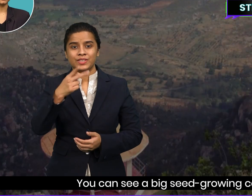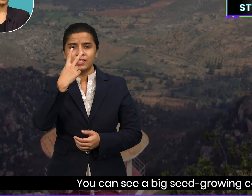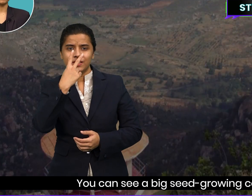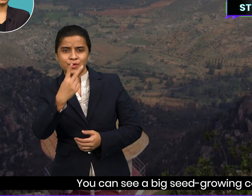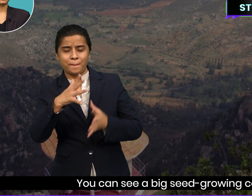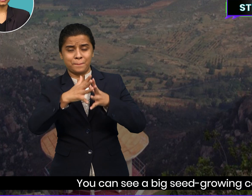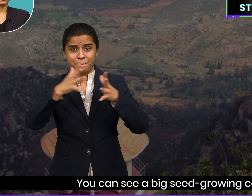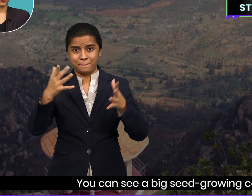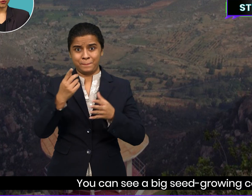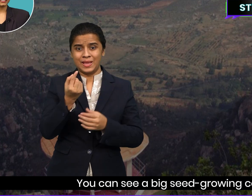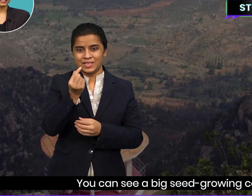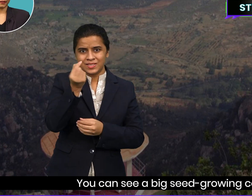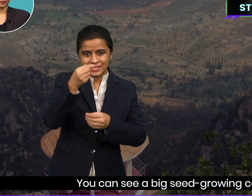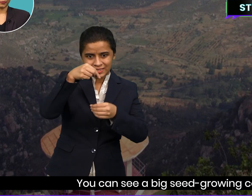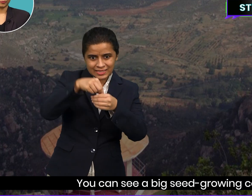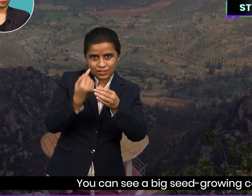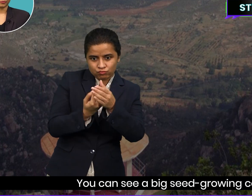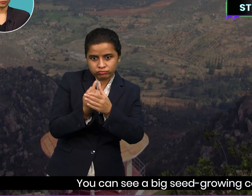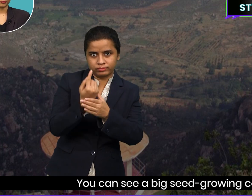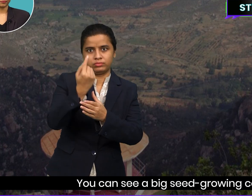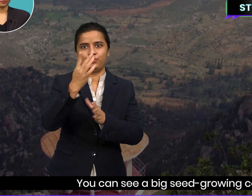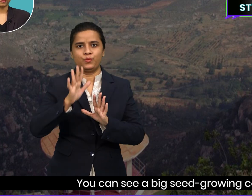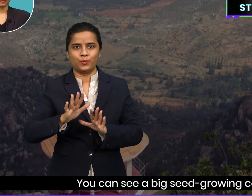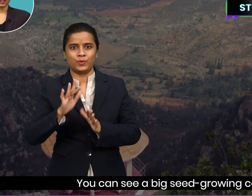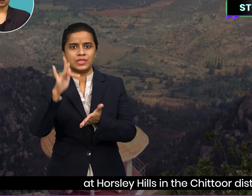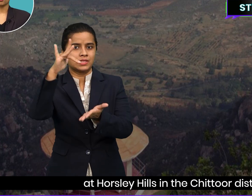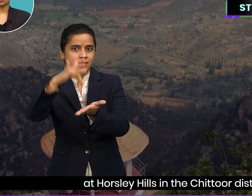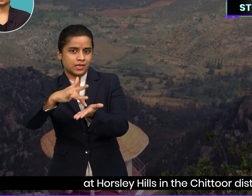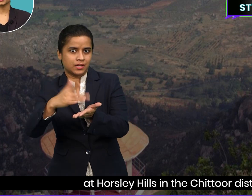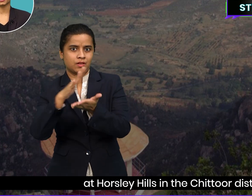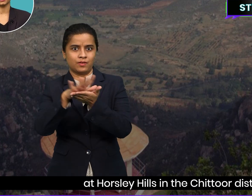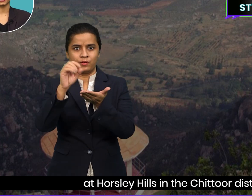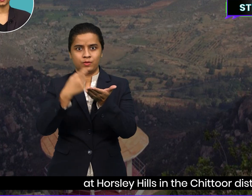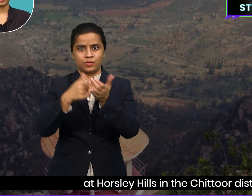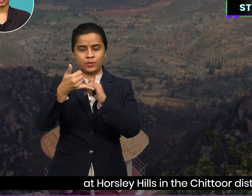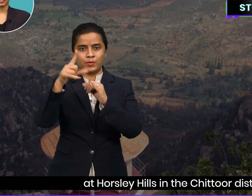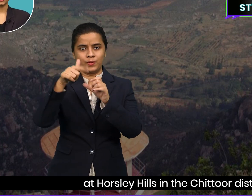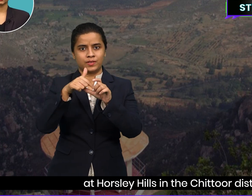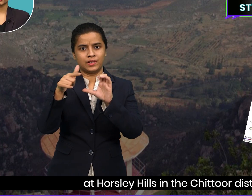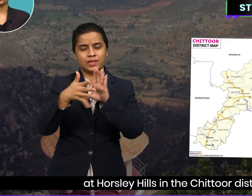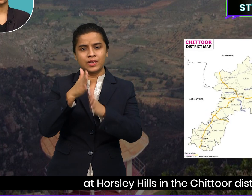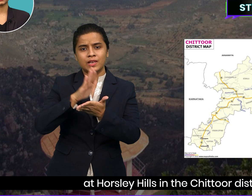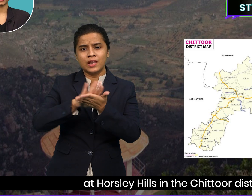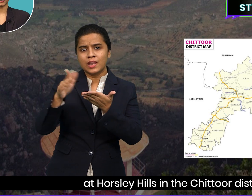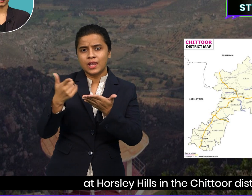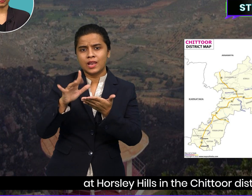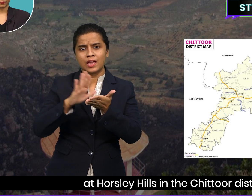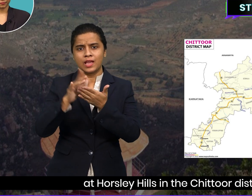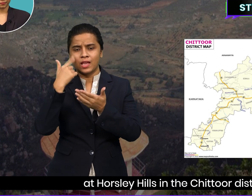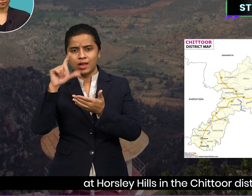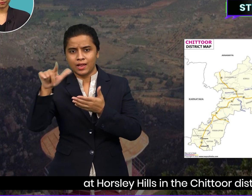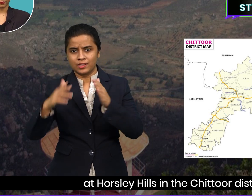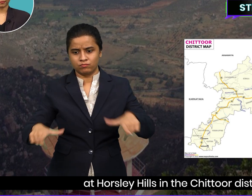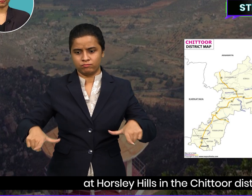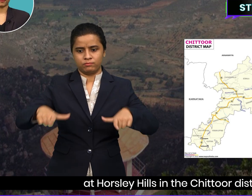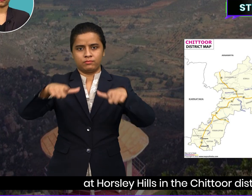You can see a big seed growing center, a Horsley Hills in the Chittoor district.